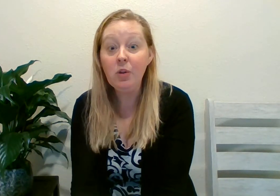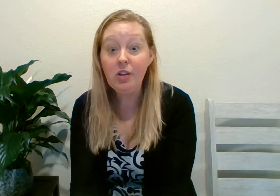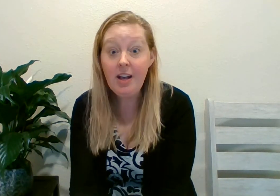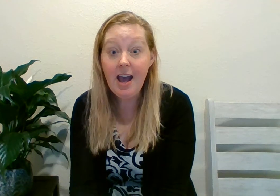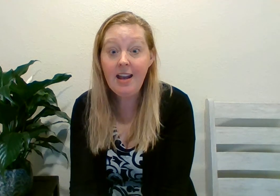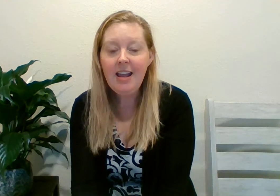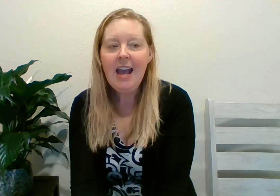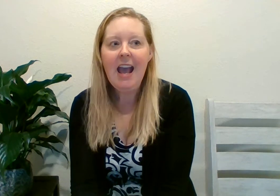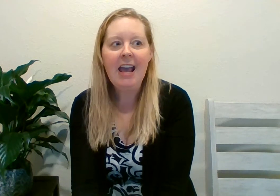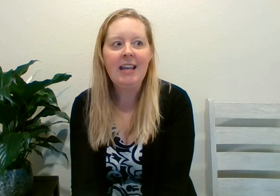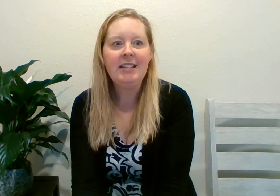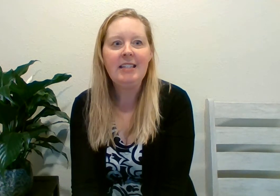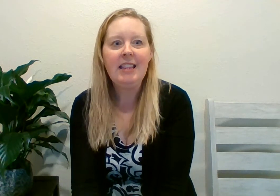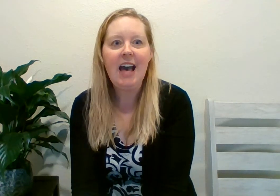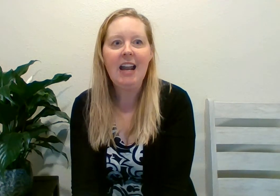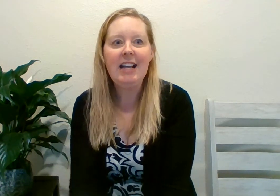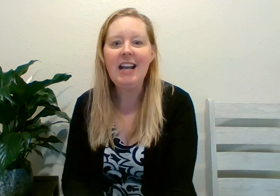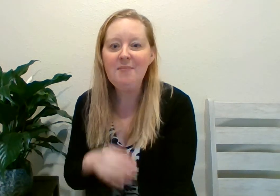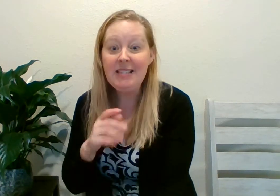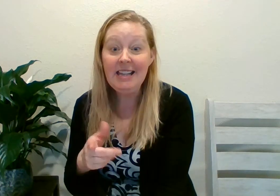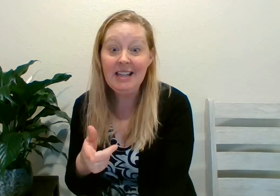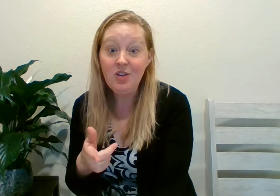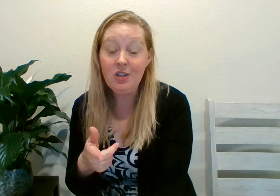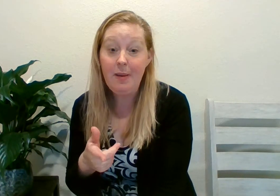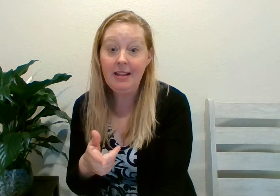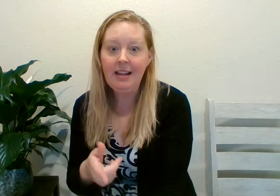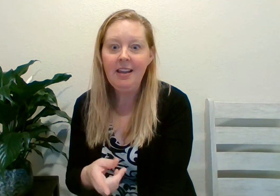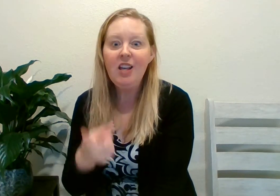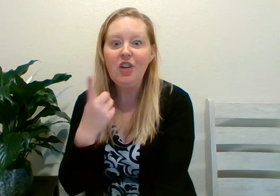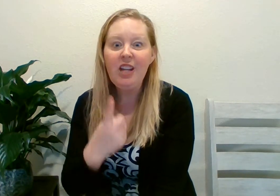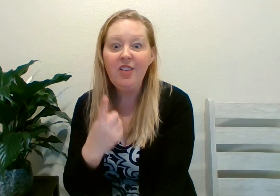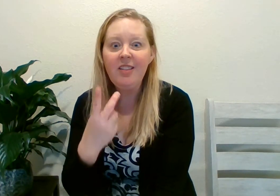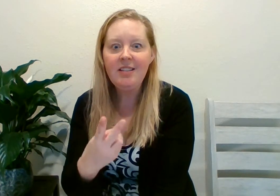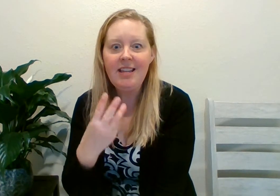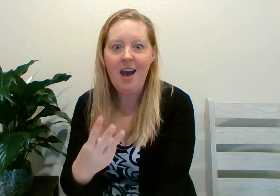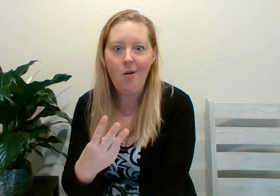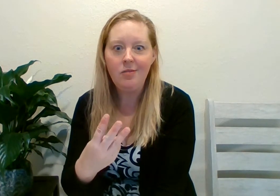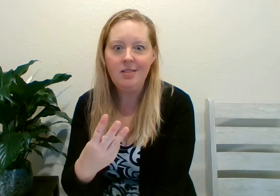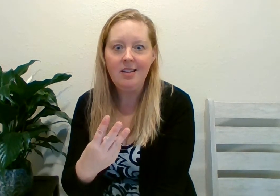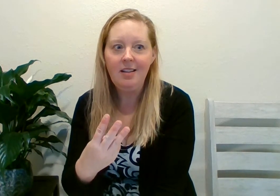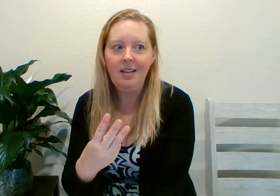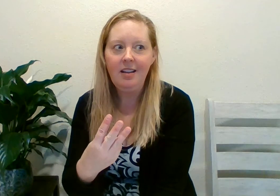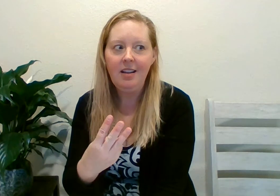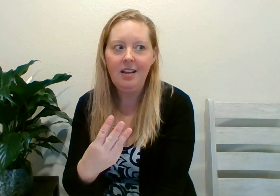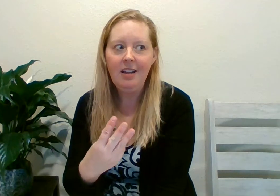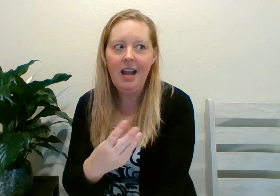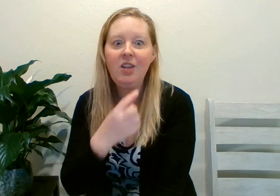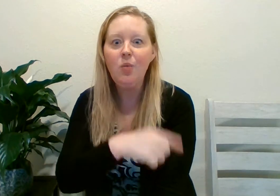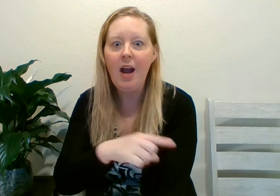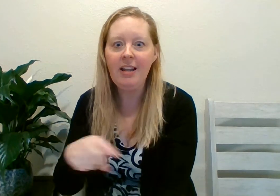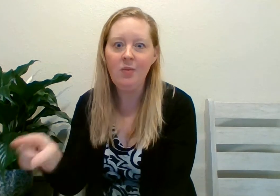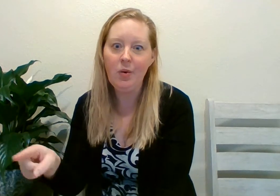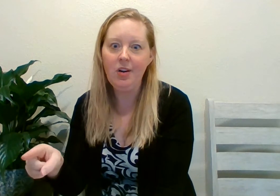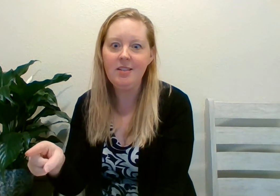really good at and that I'm seeing it in your spelling. You're hearing the sounds and you're writing the words.